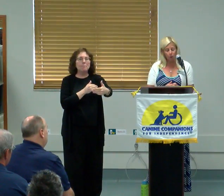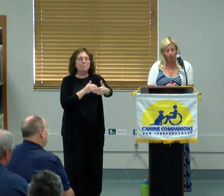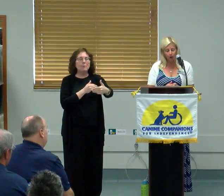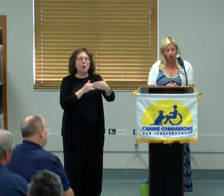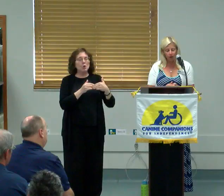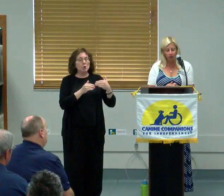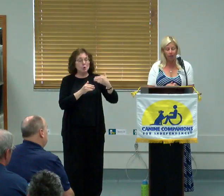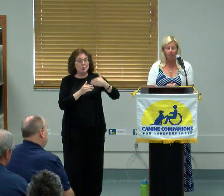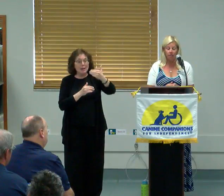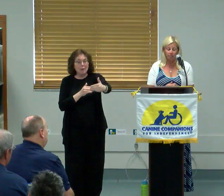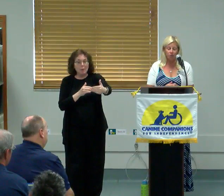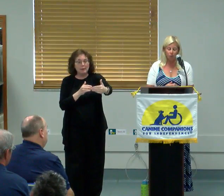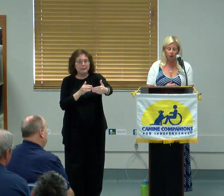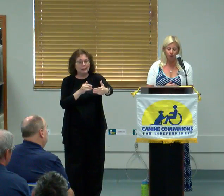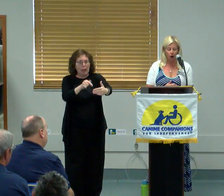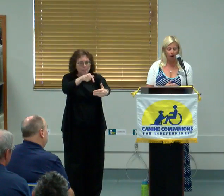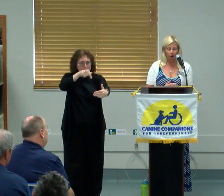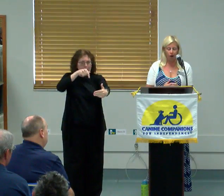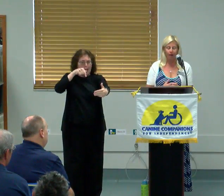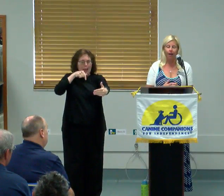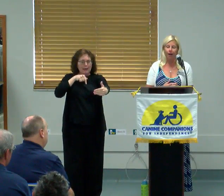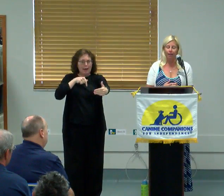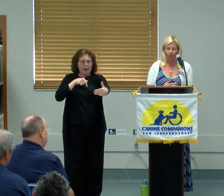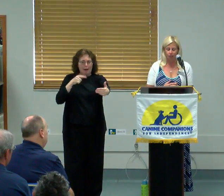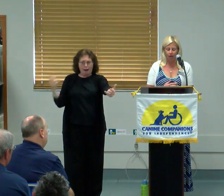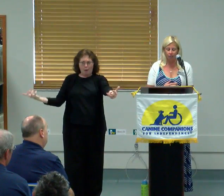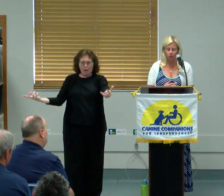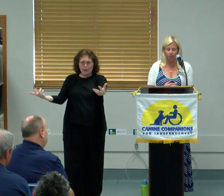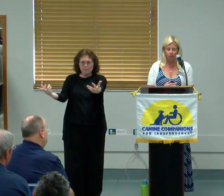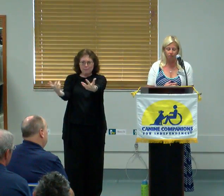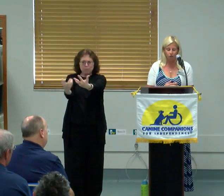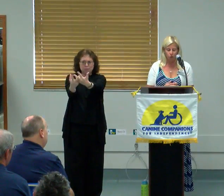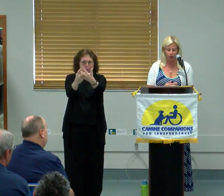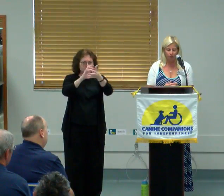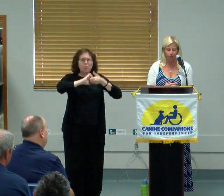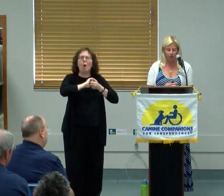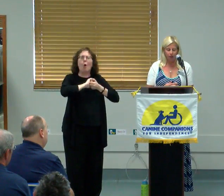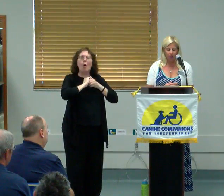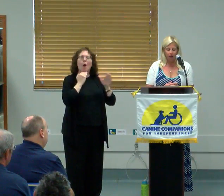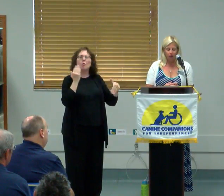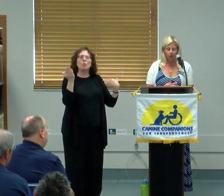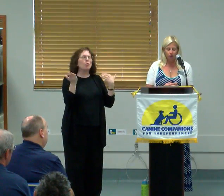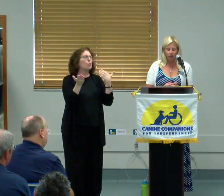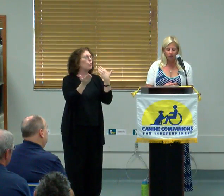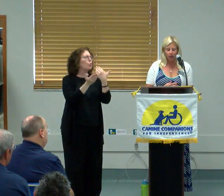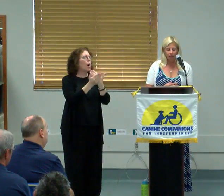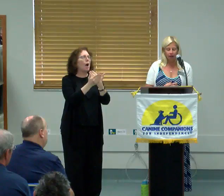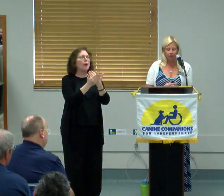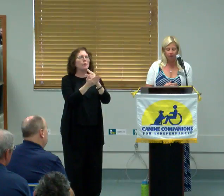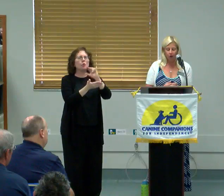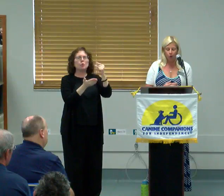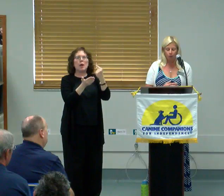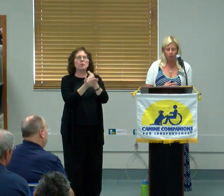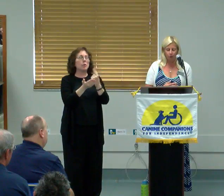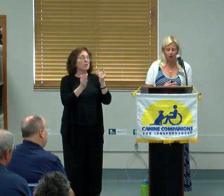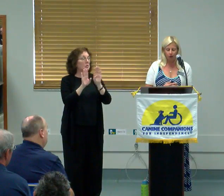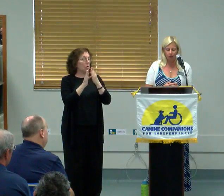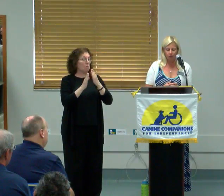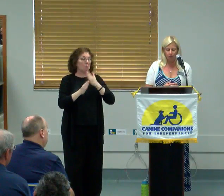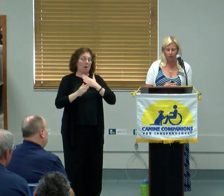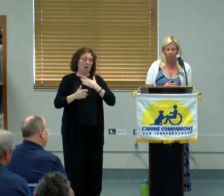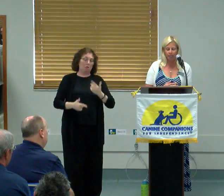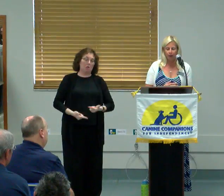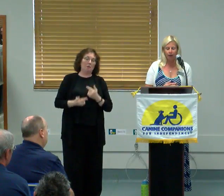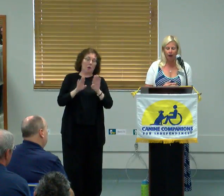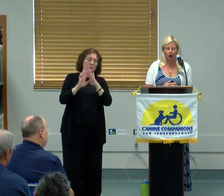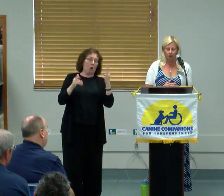steps forward, then a dozen more brought her and I to graduation's door. Though I lived my life as an open book,